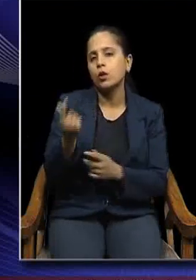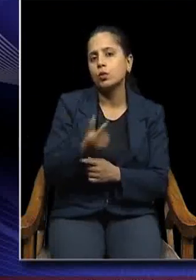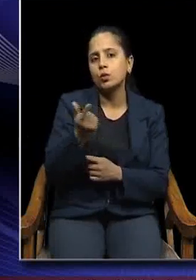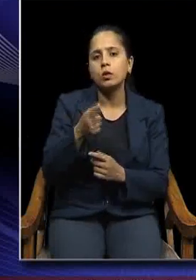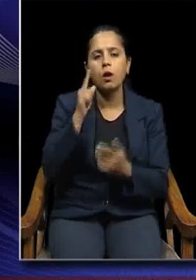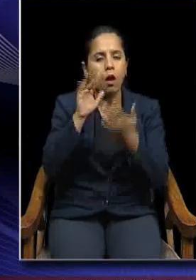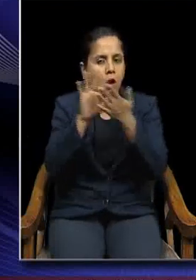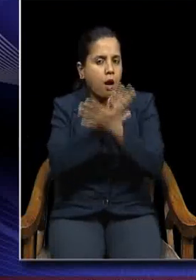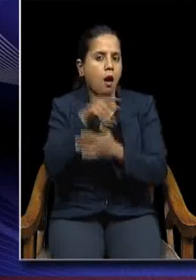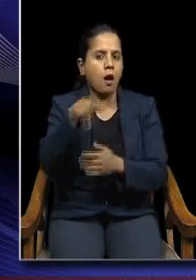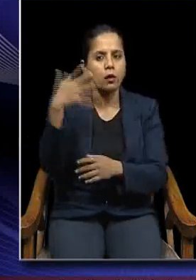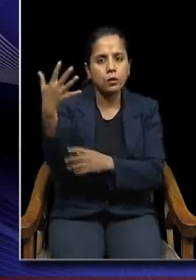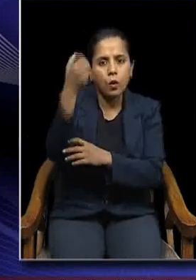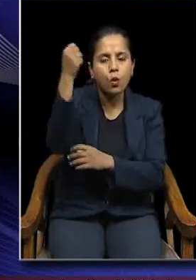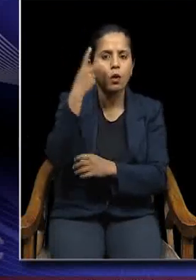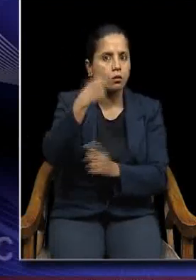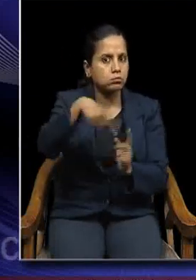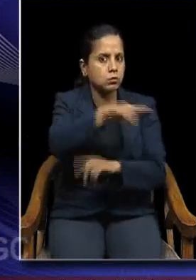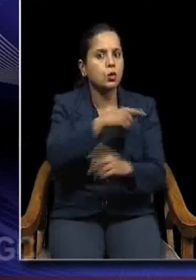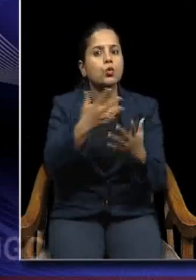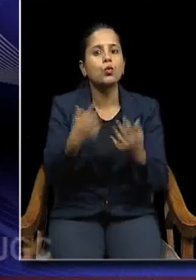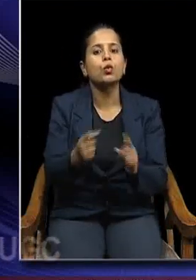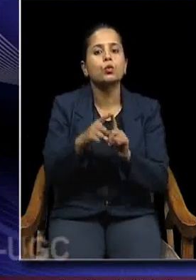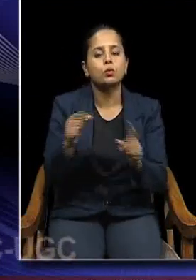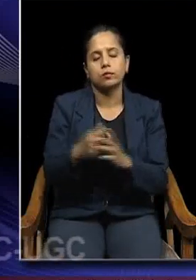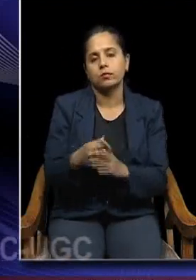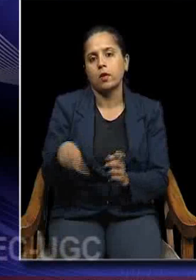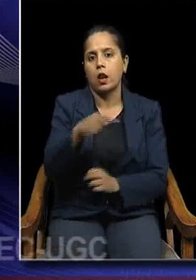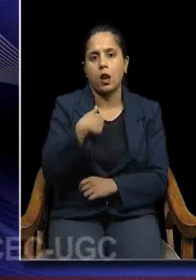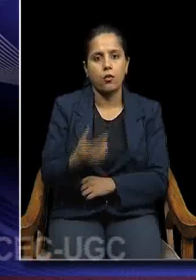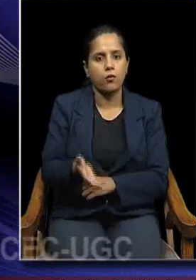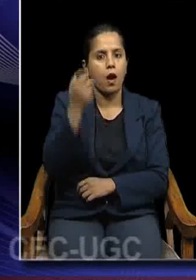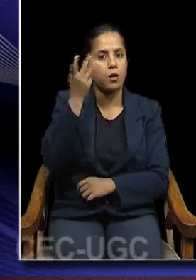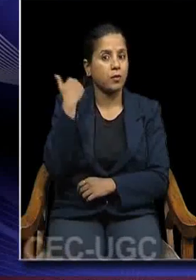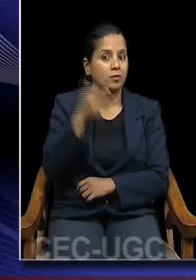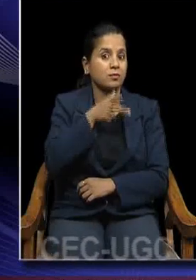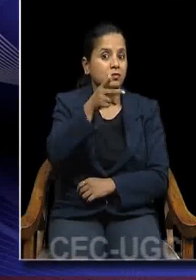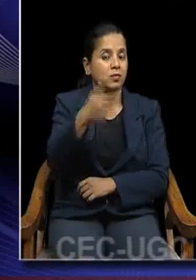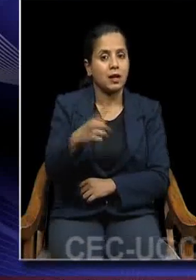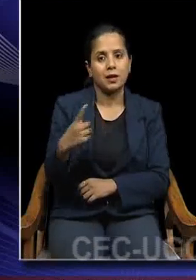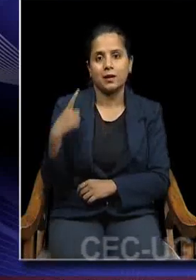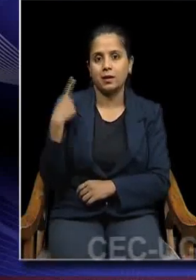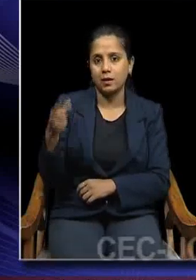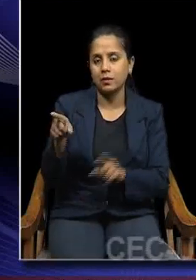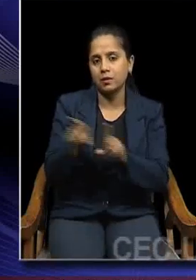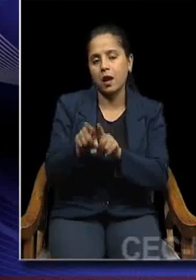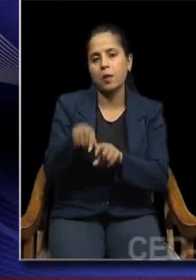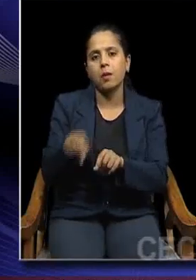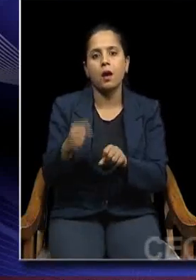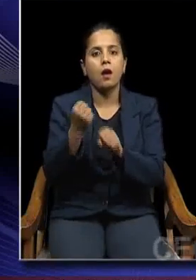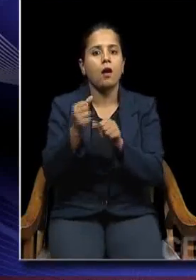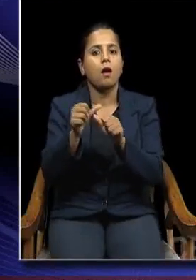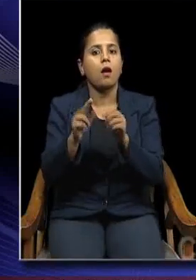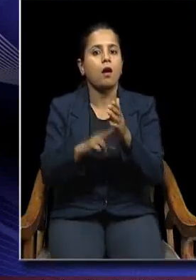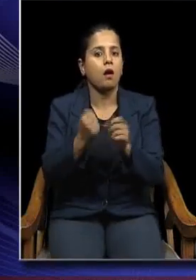censorship authority by them. So we find that, as I told you, leaders like Bal Gangadhar Tilak, Sardar